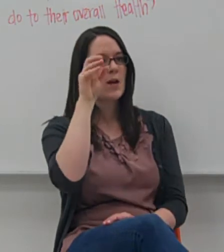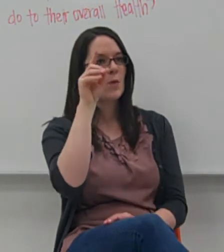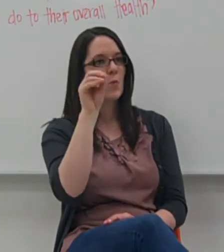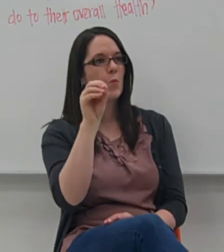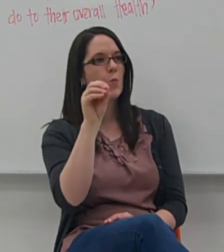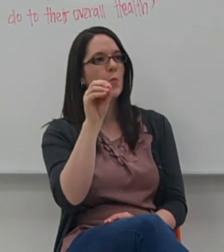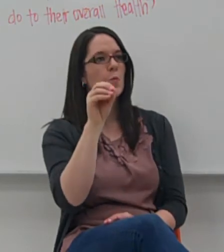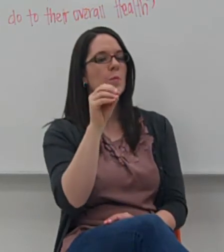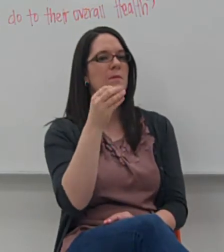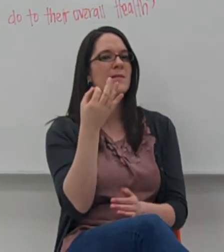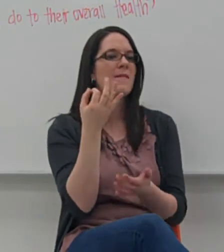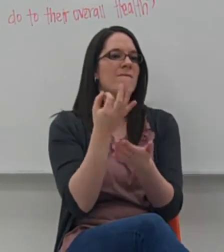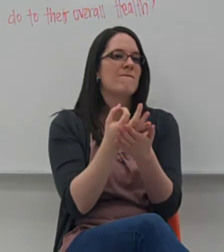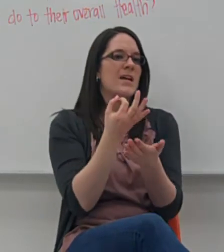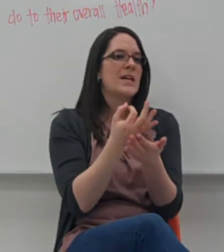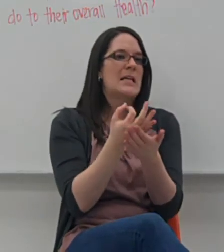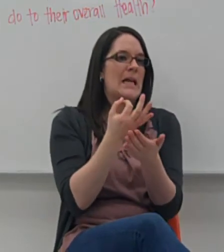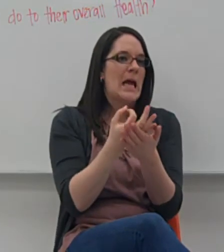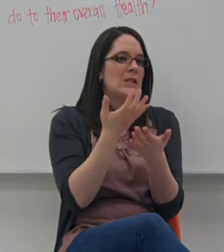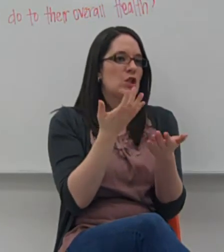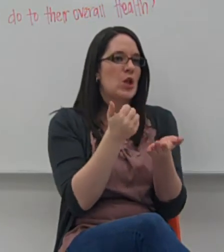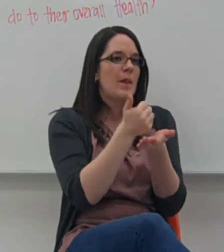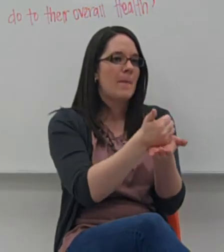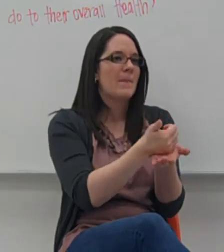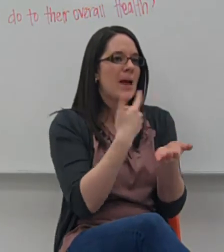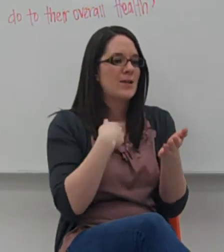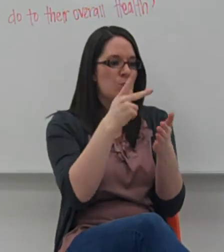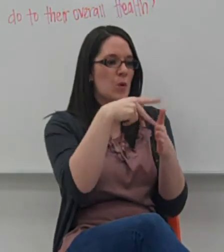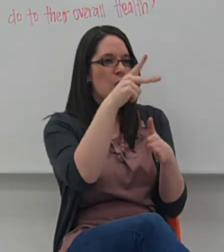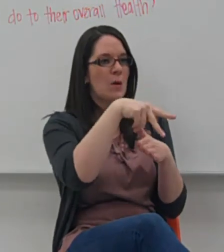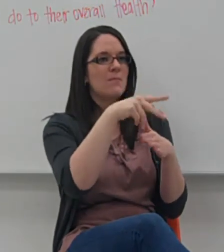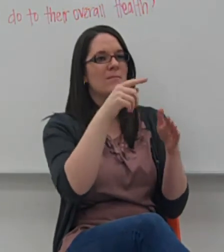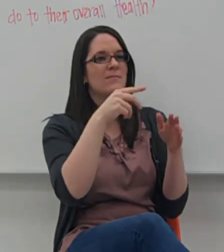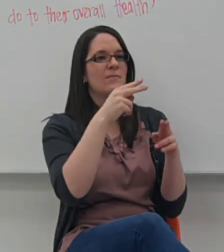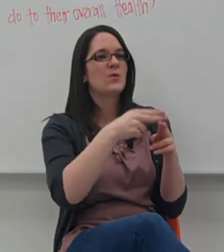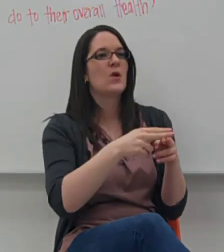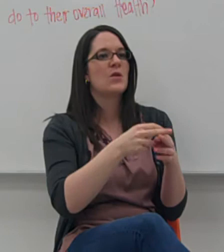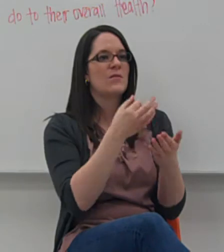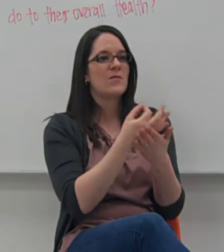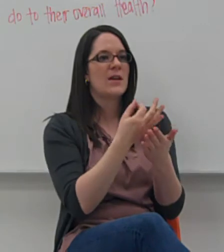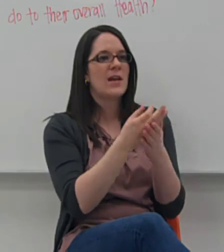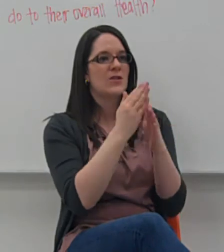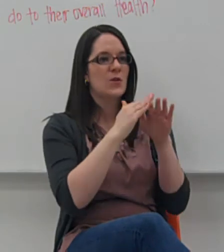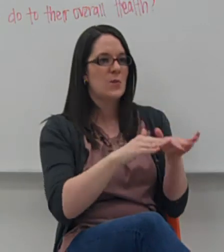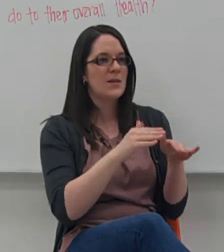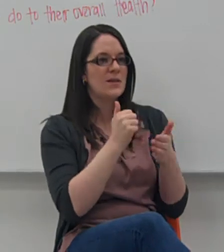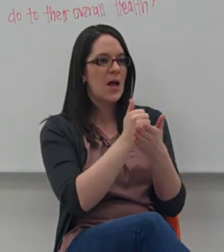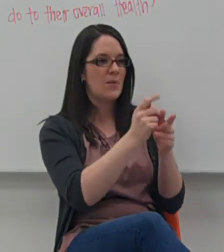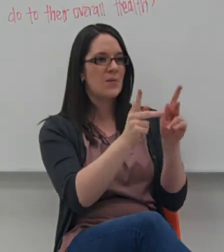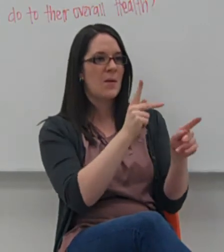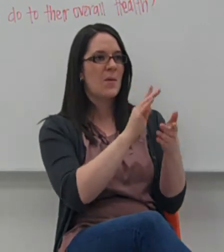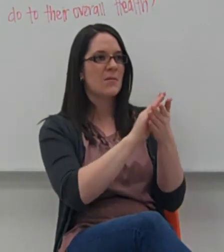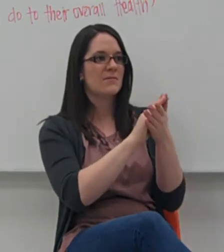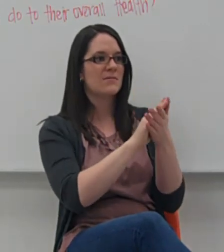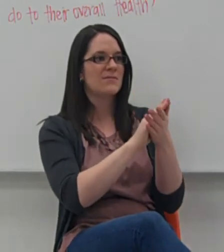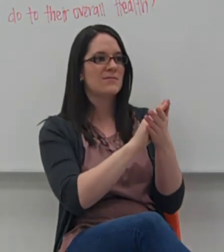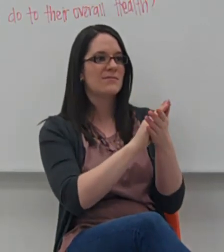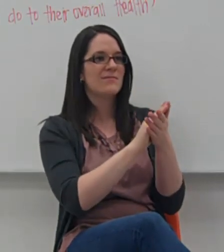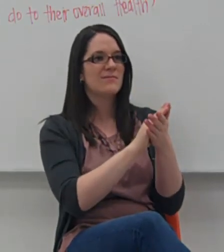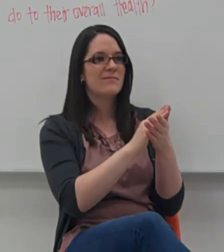financial. Yeah, he has a program called Financial Peace, and it helps people get out of debt. My dad's obsessed with him. Really? If